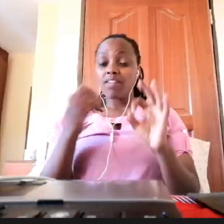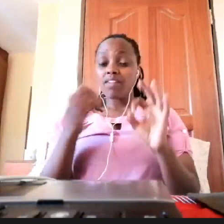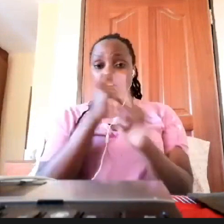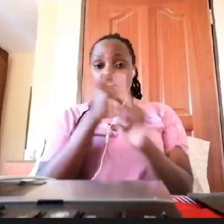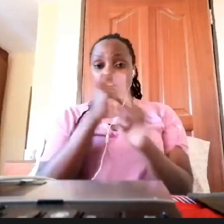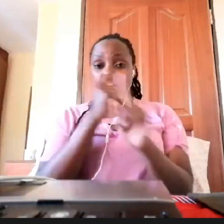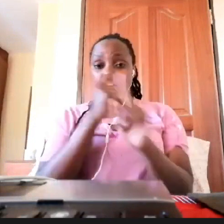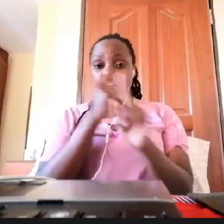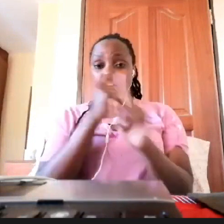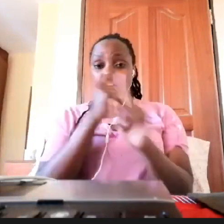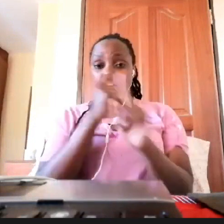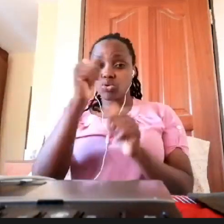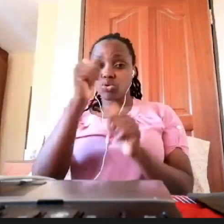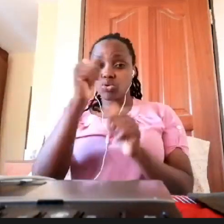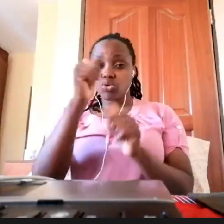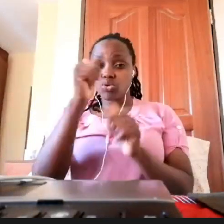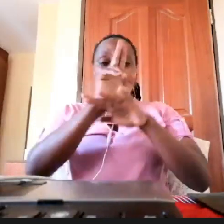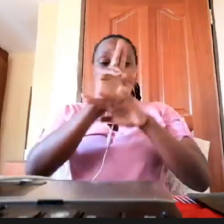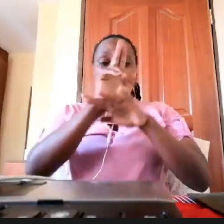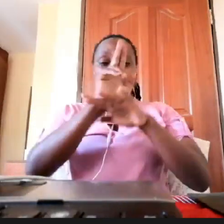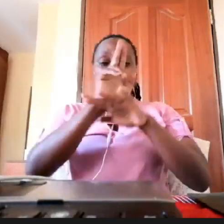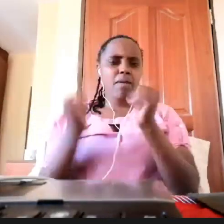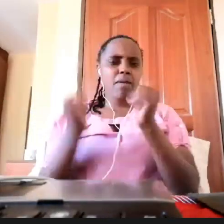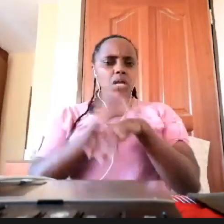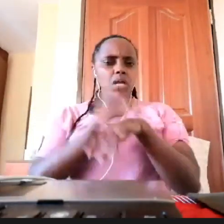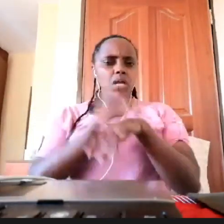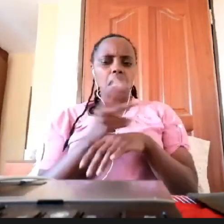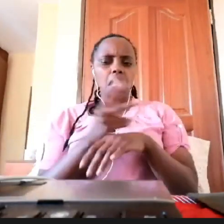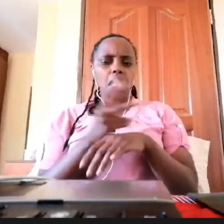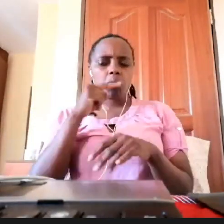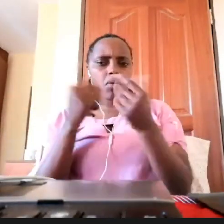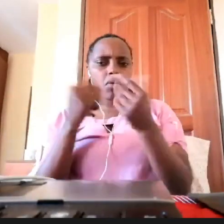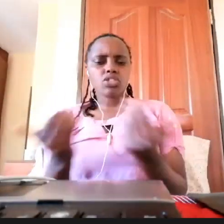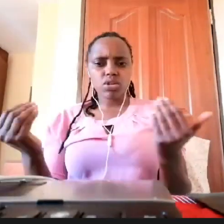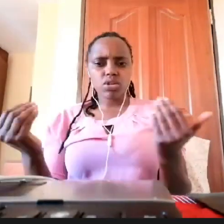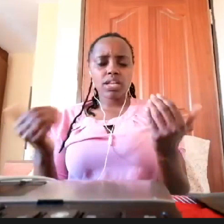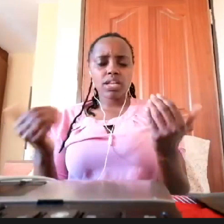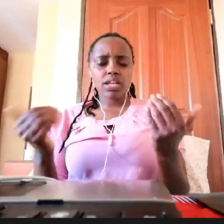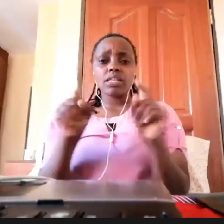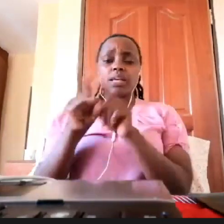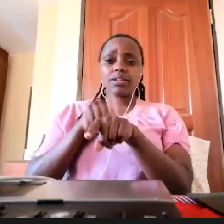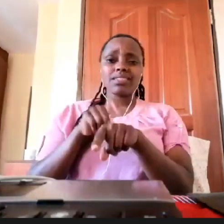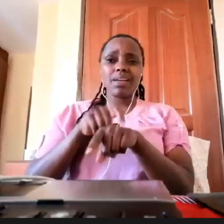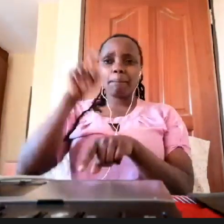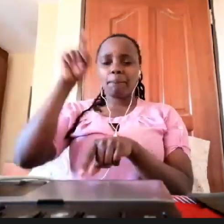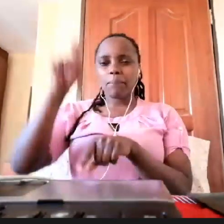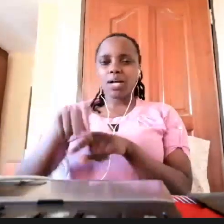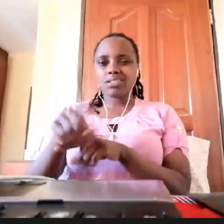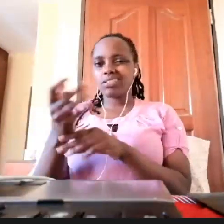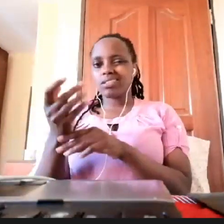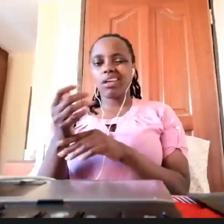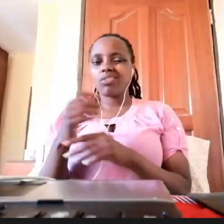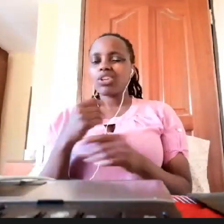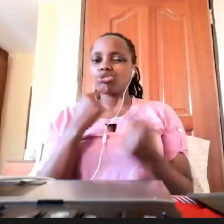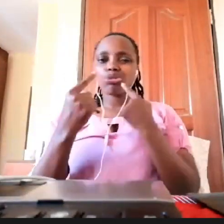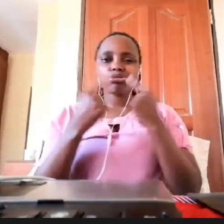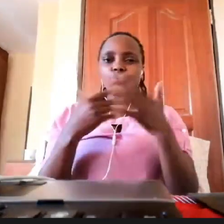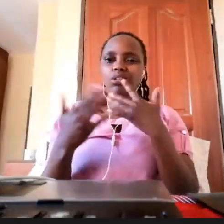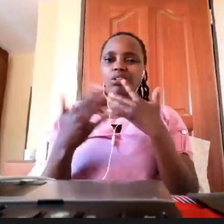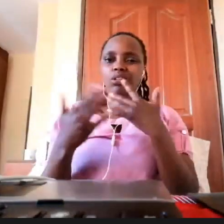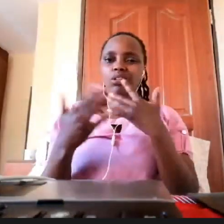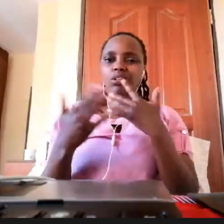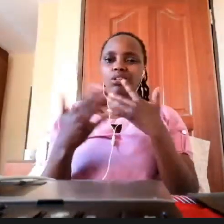could probably get the views of the child even when they don't have to actually verbalize what they want to